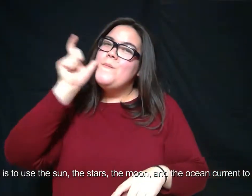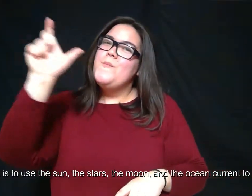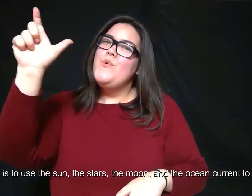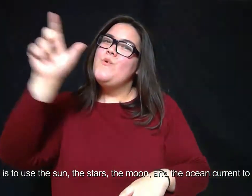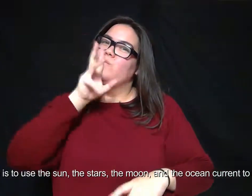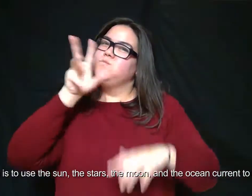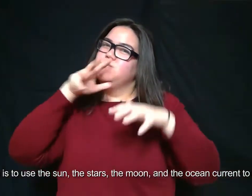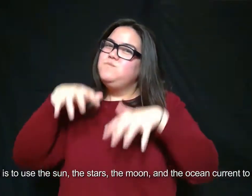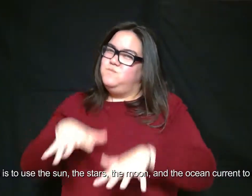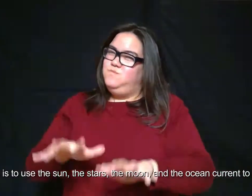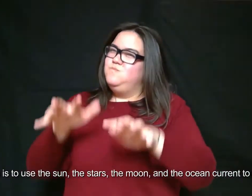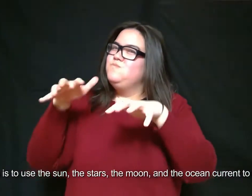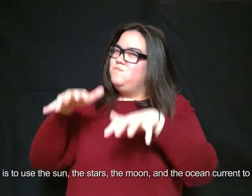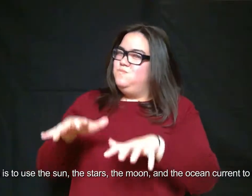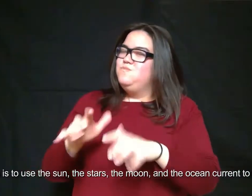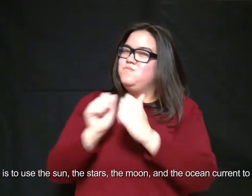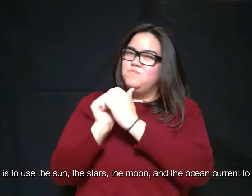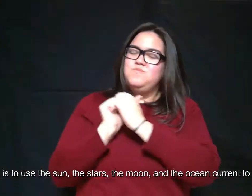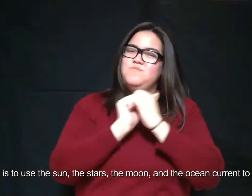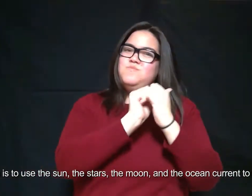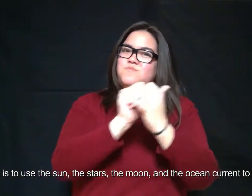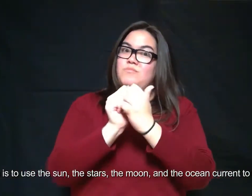And when the journey became too difficult,